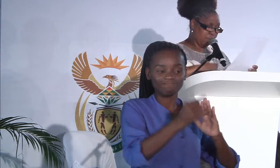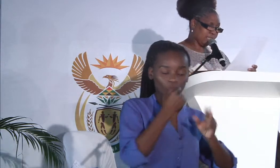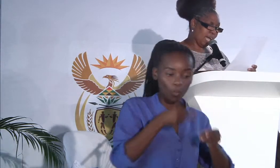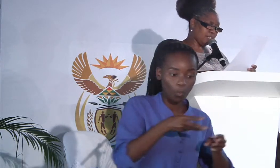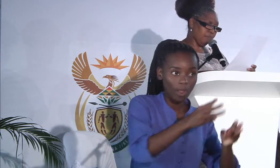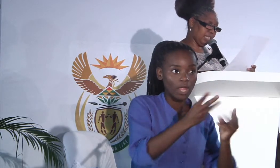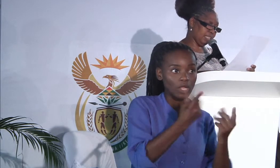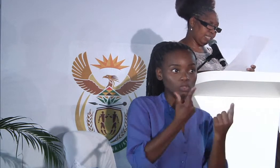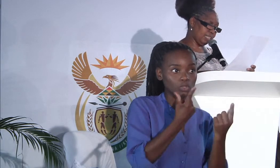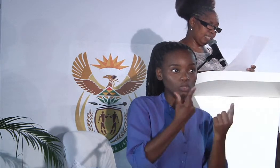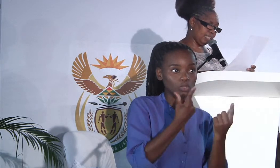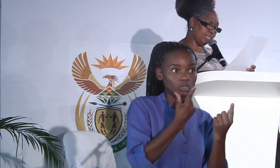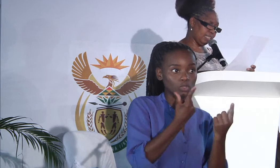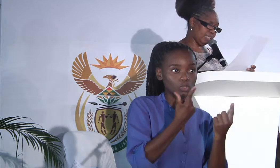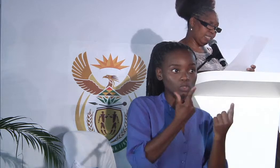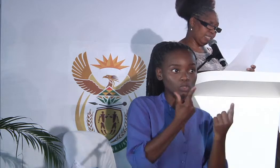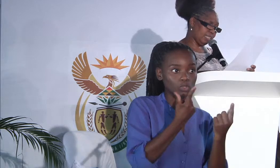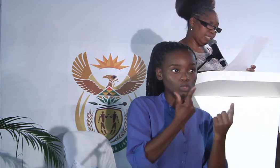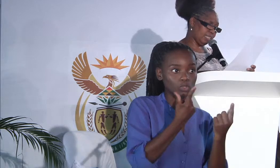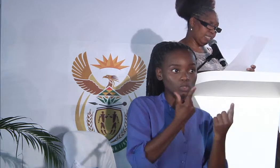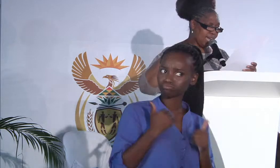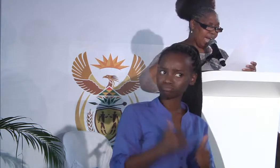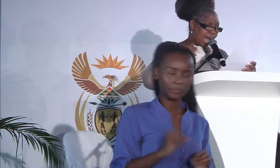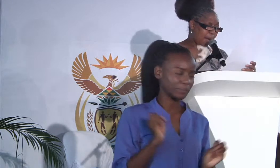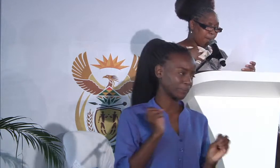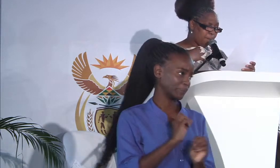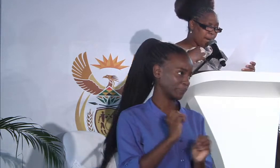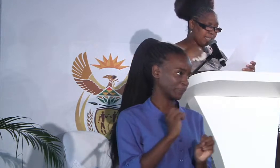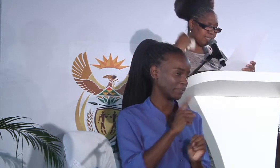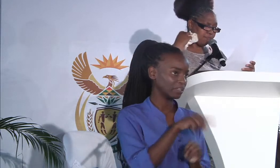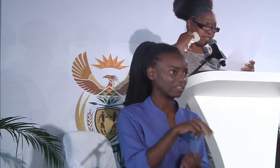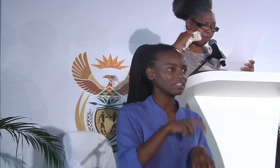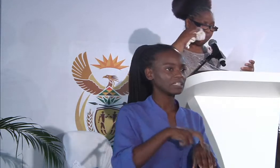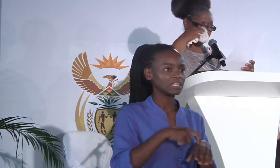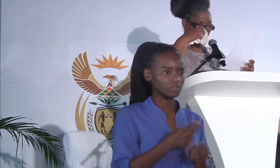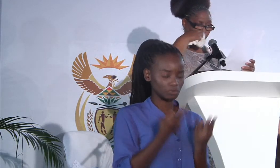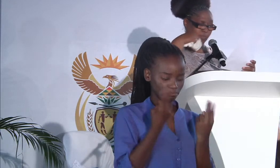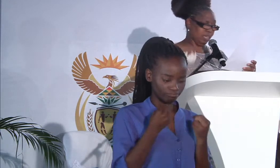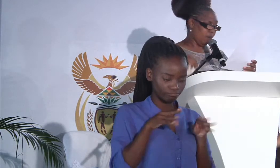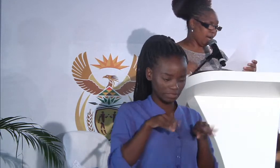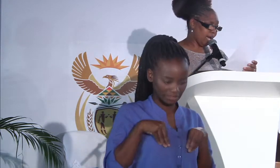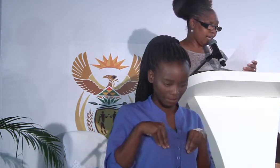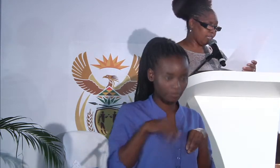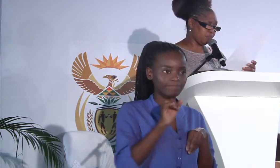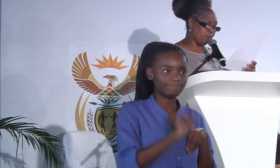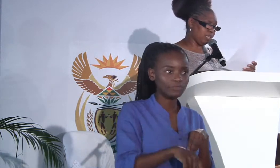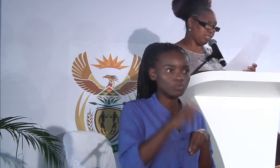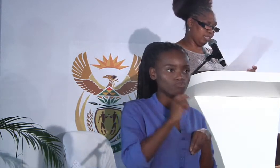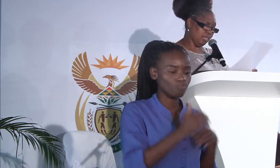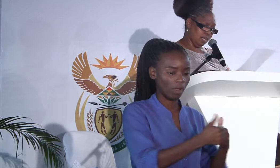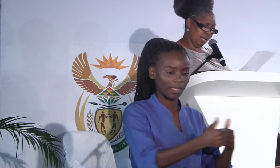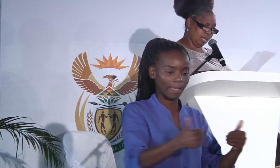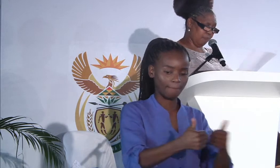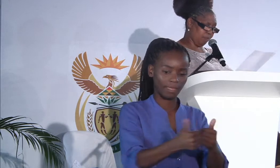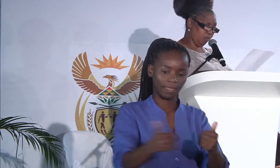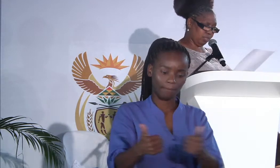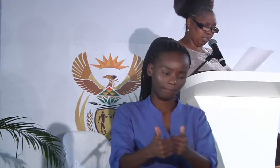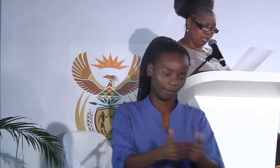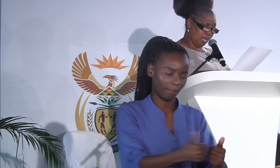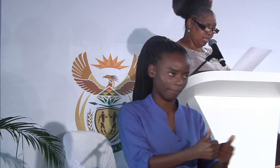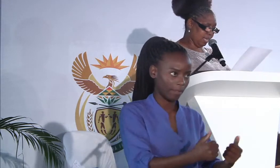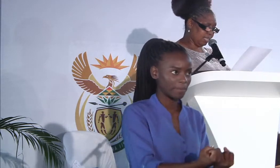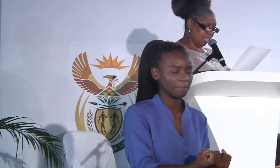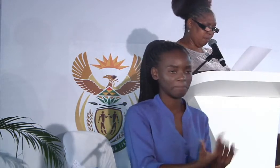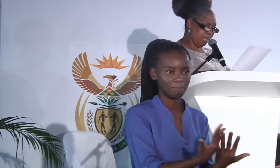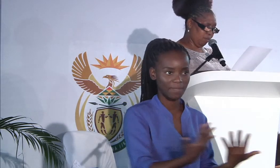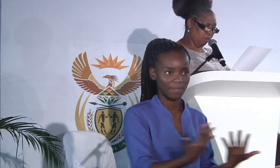must admit that there are massive gaps in our current policy and approach, and